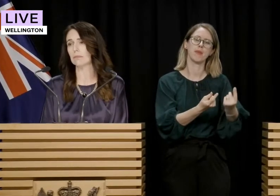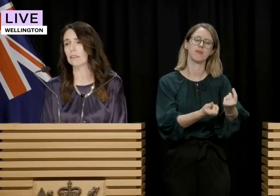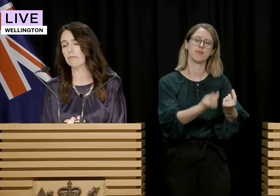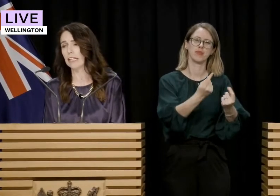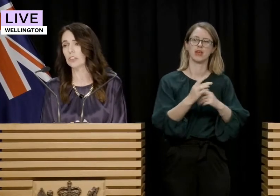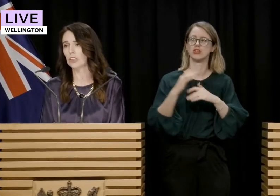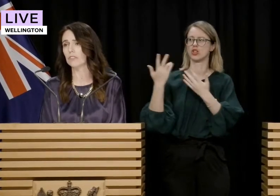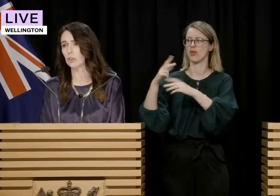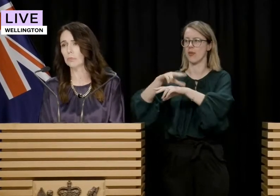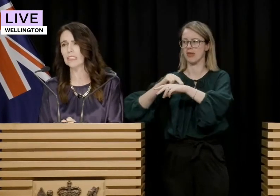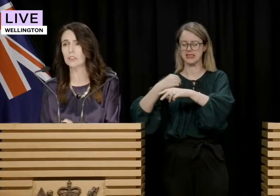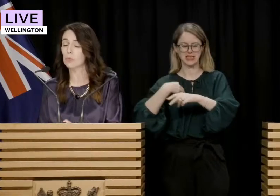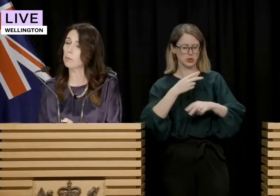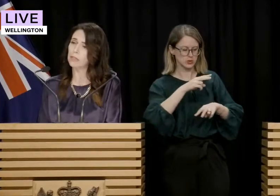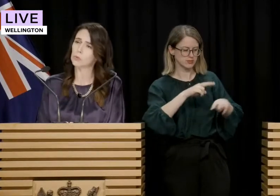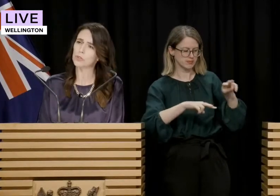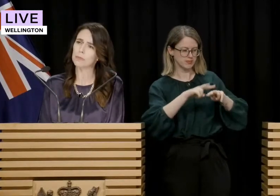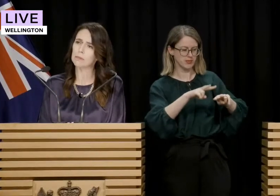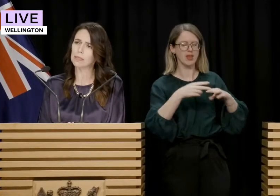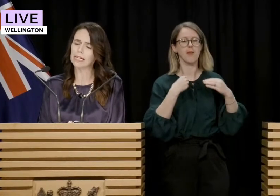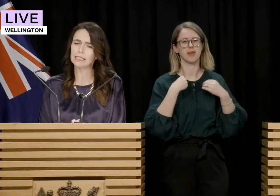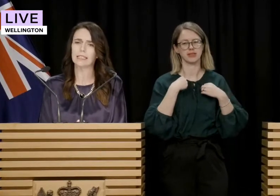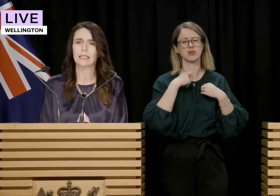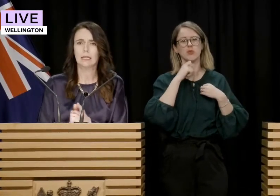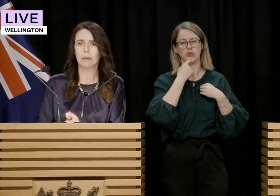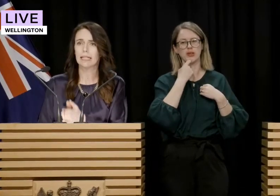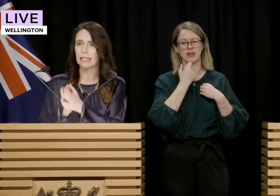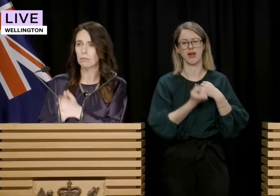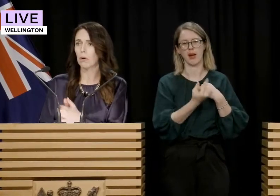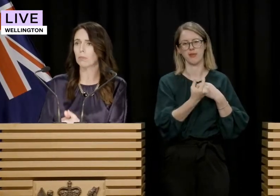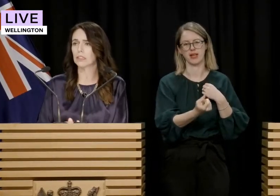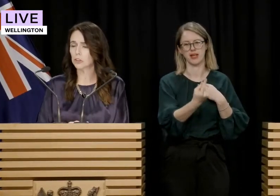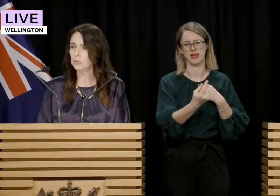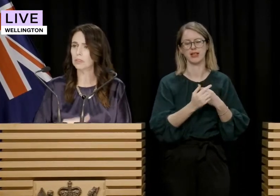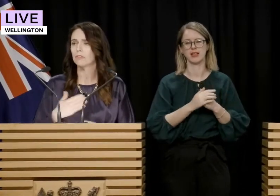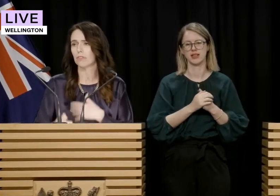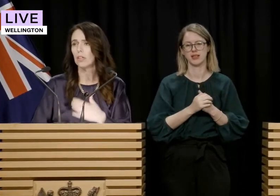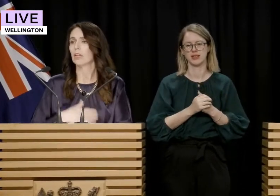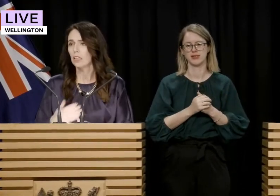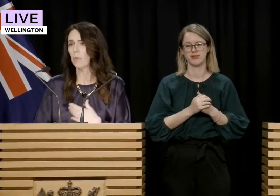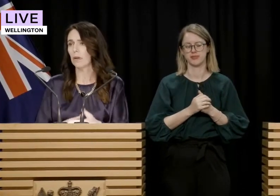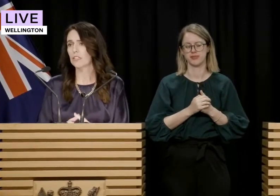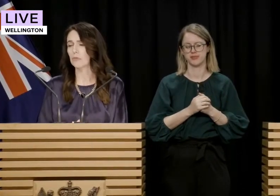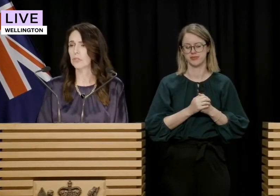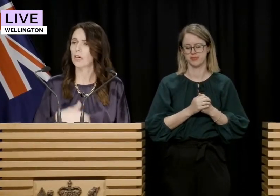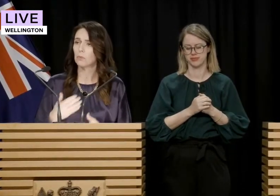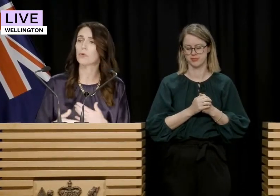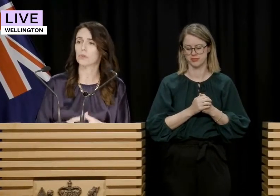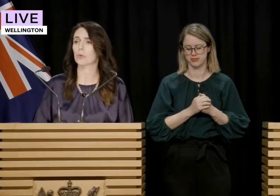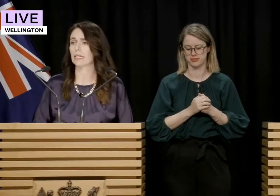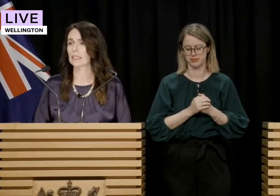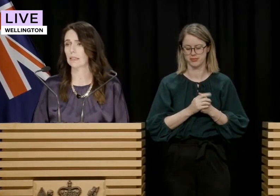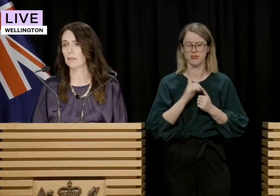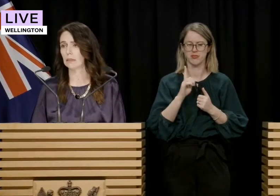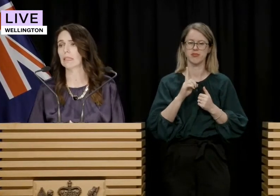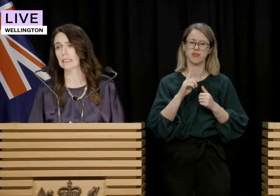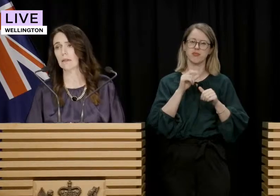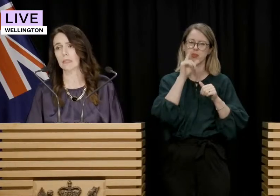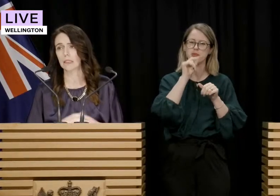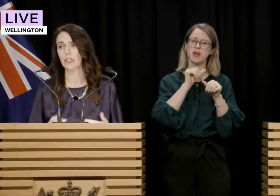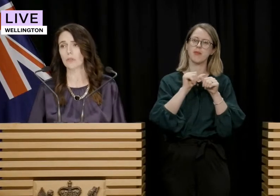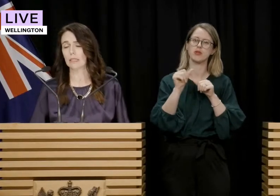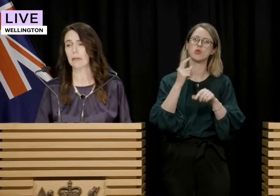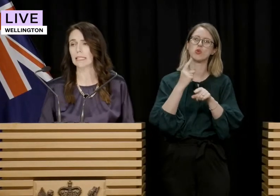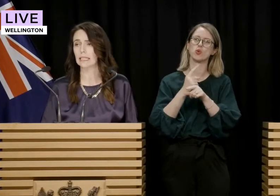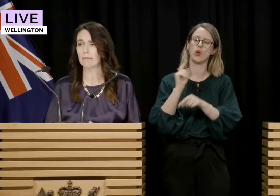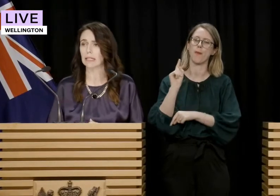an assessment for each individual business will probably also be at play. But again, probably in terms of the operational side, worth talking to Minister